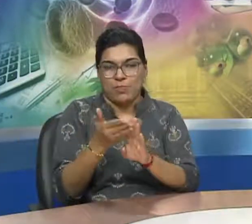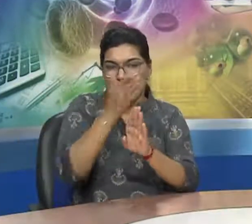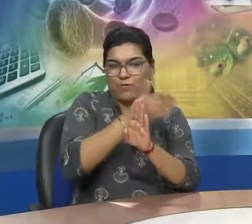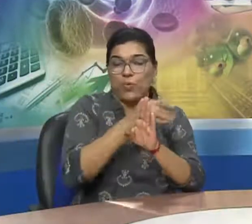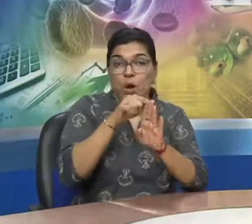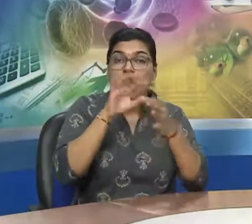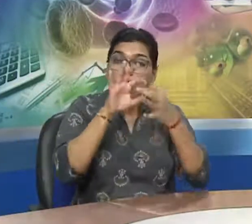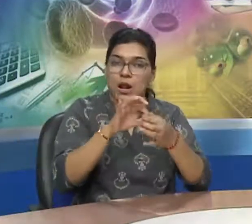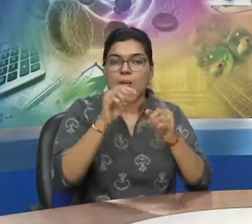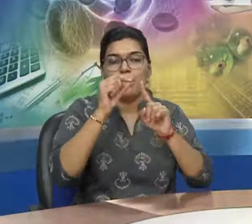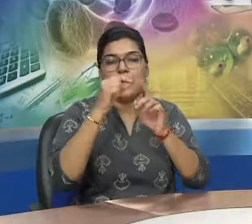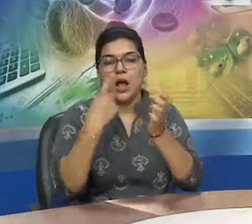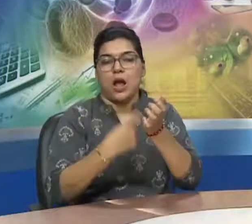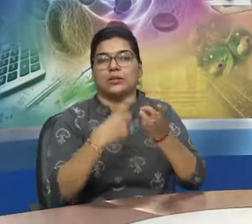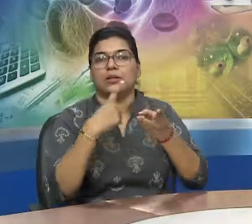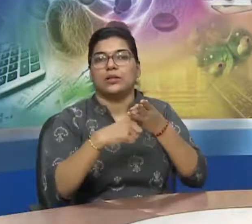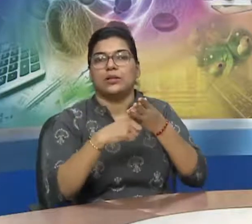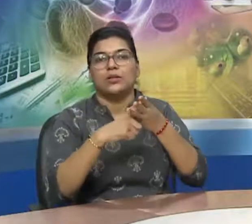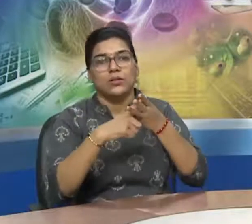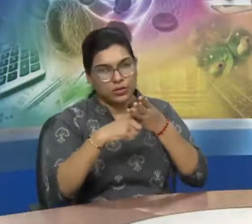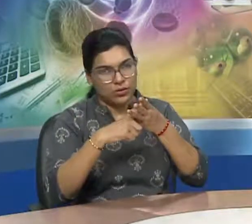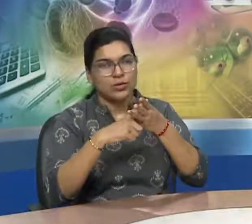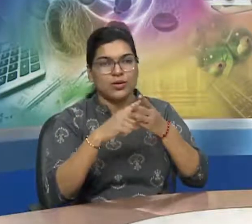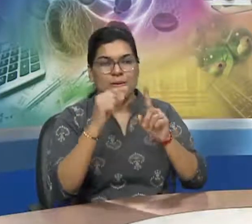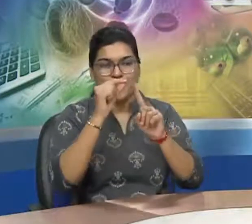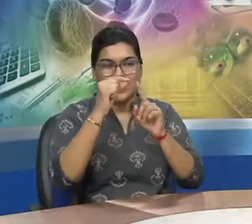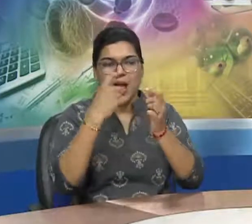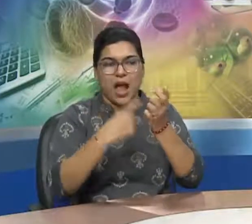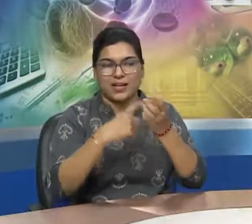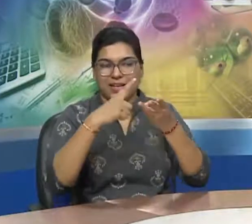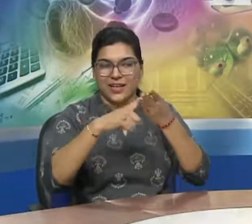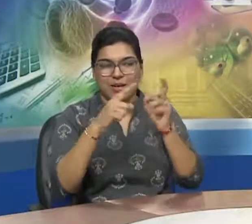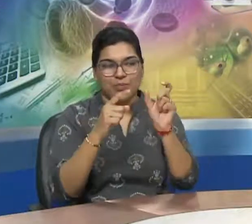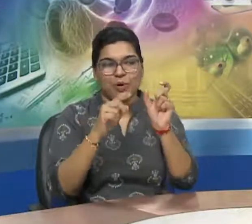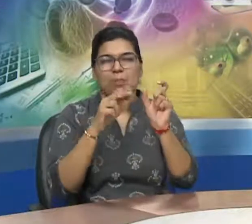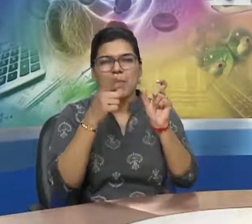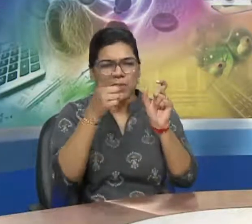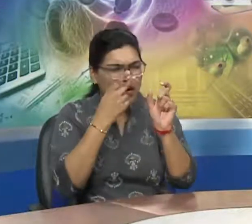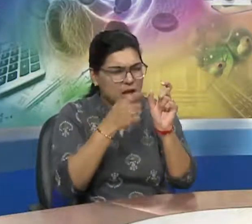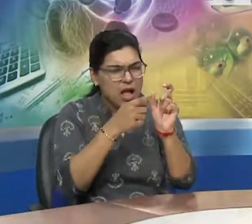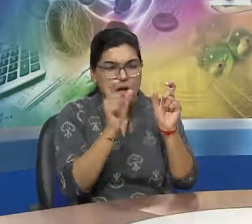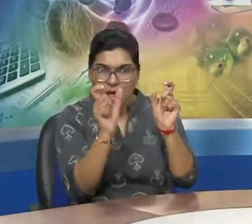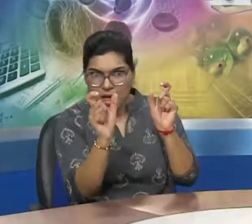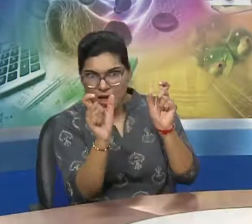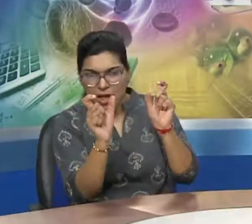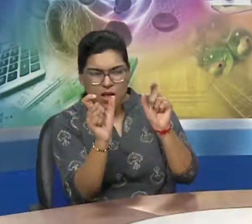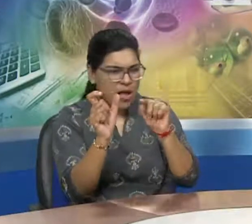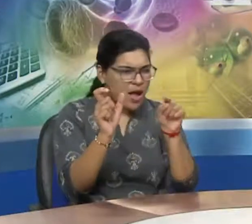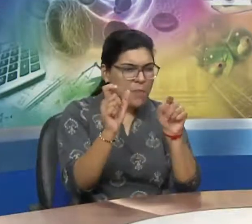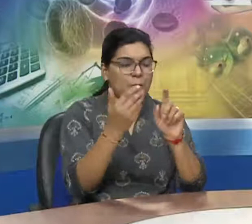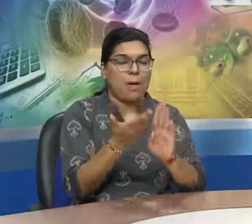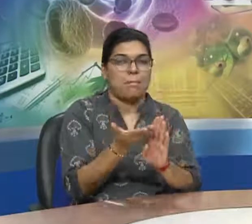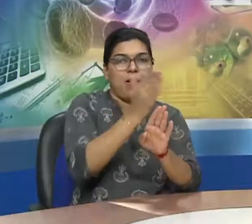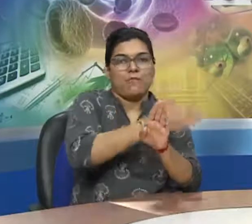The third prefix word is pre, pre. It means